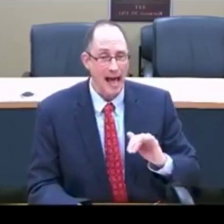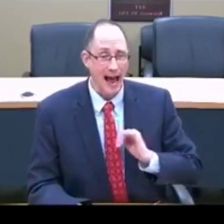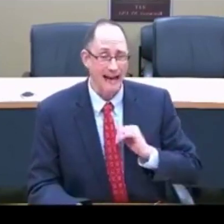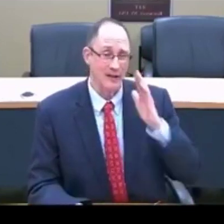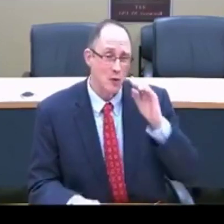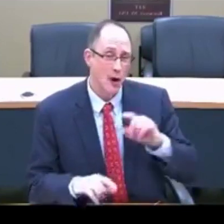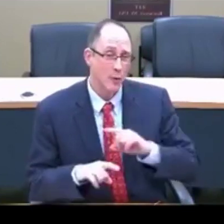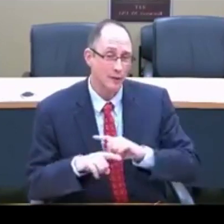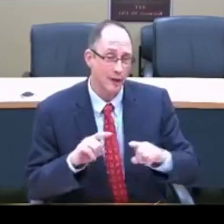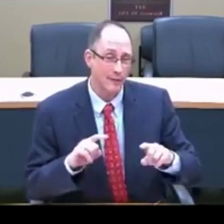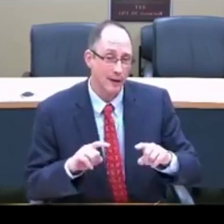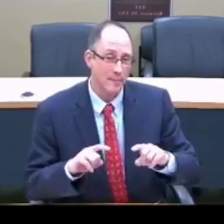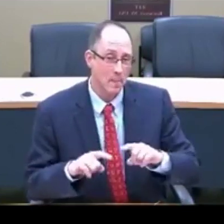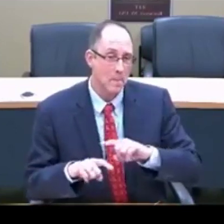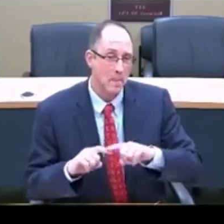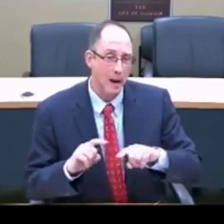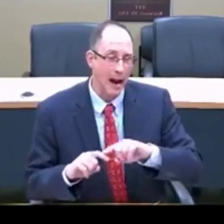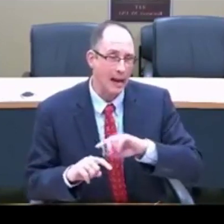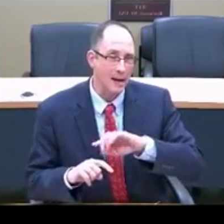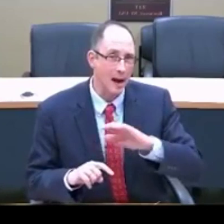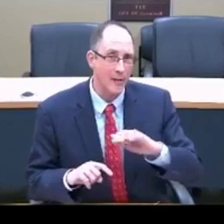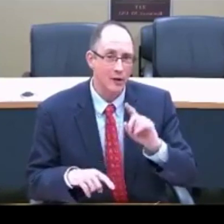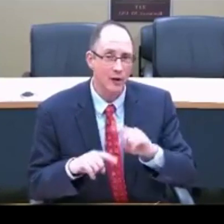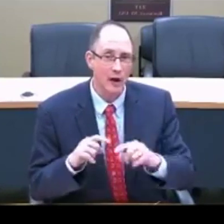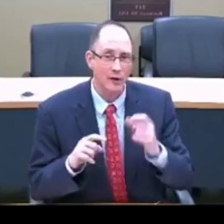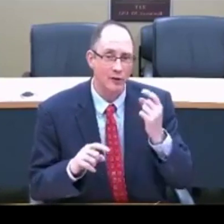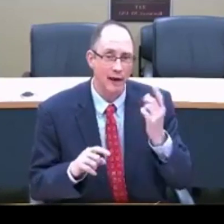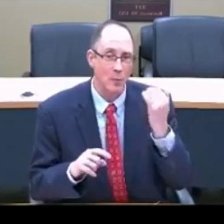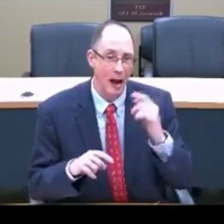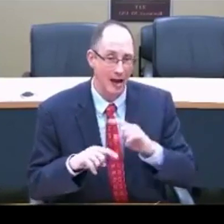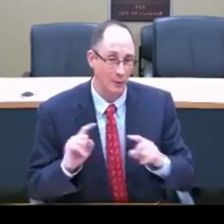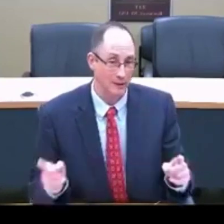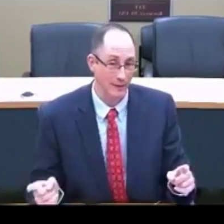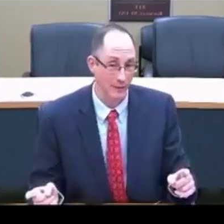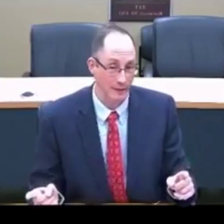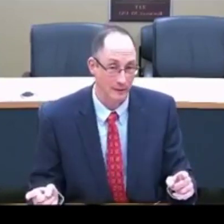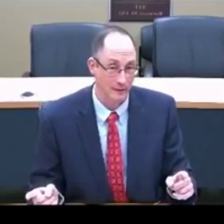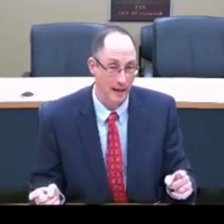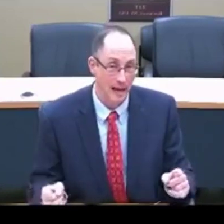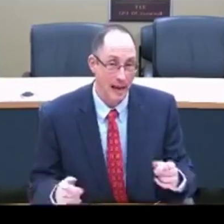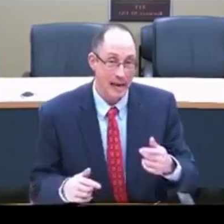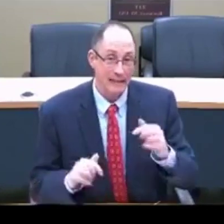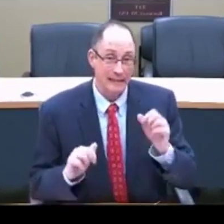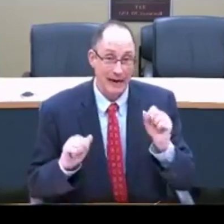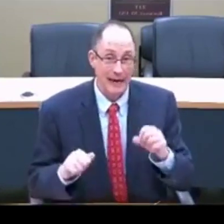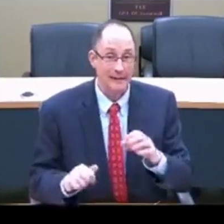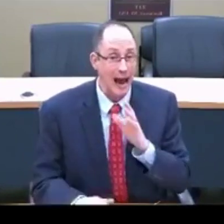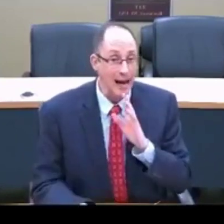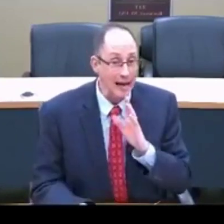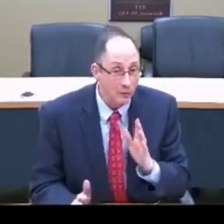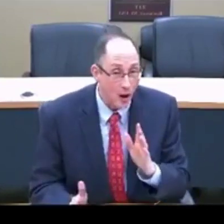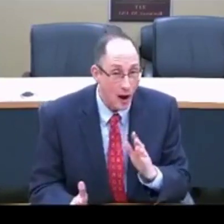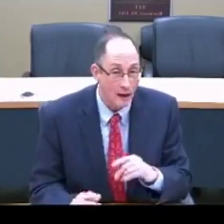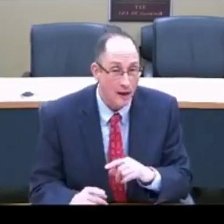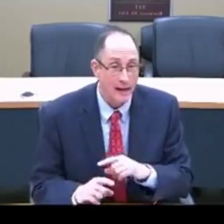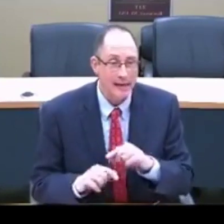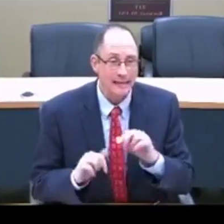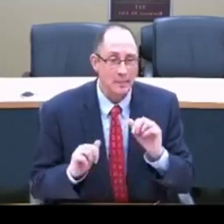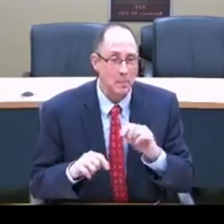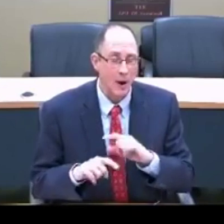I knew it was different, but I never couldn't understand why it was different. Okay. Yes, I can talk,